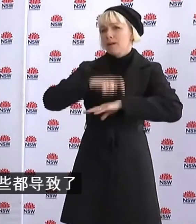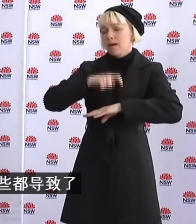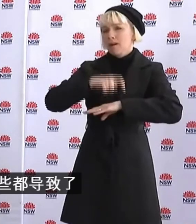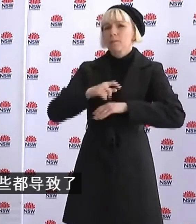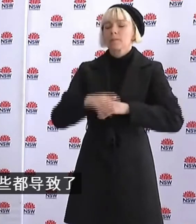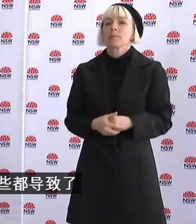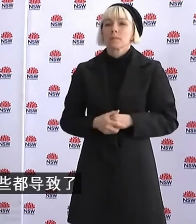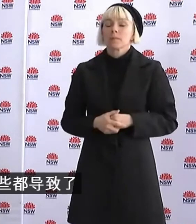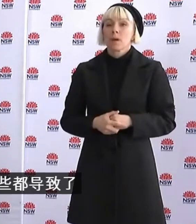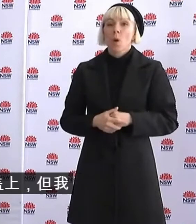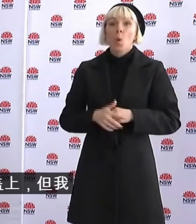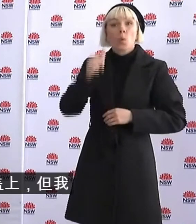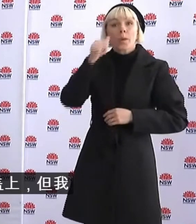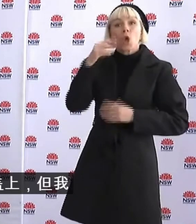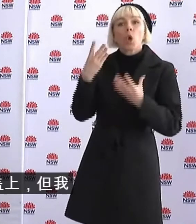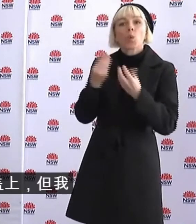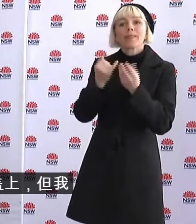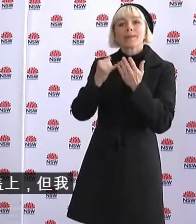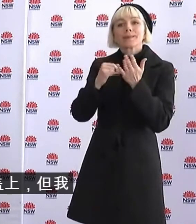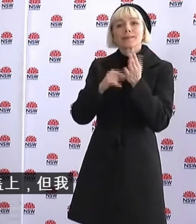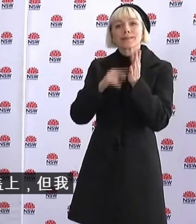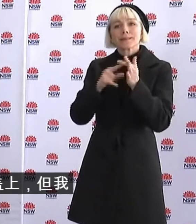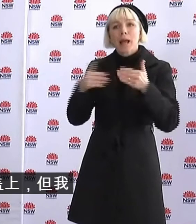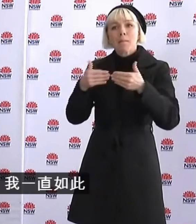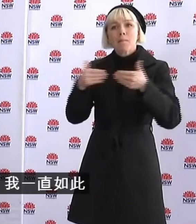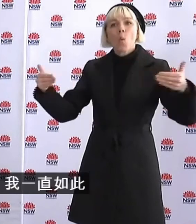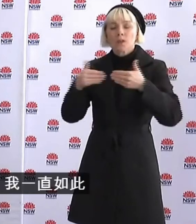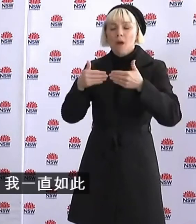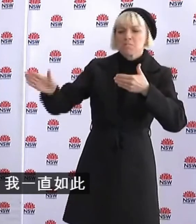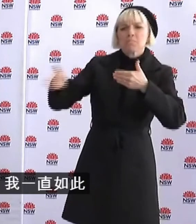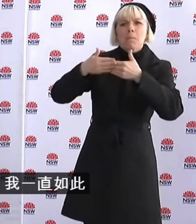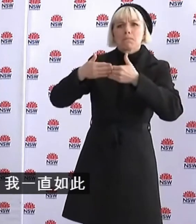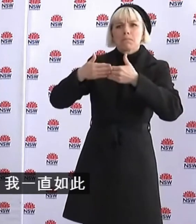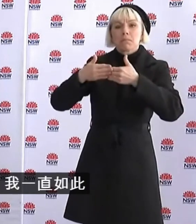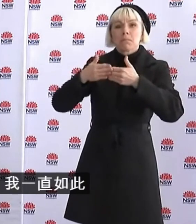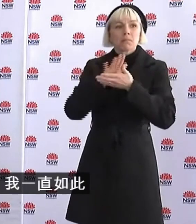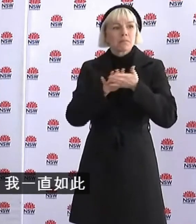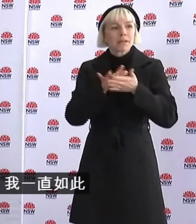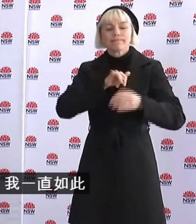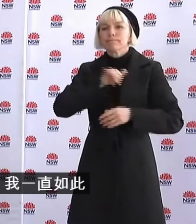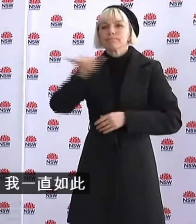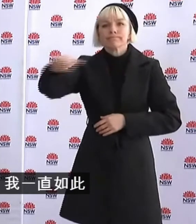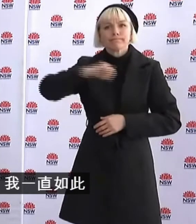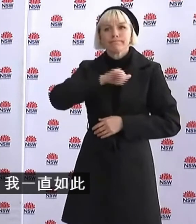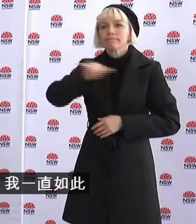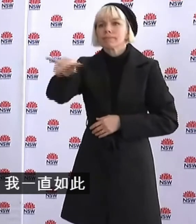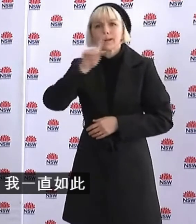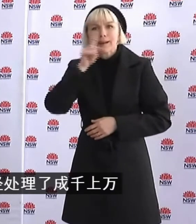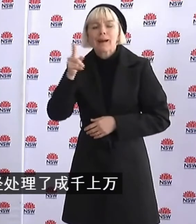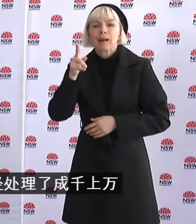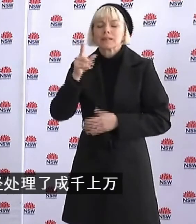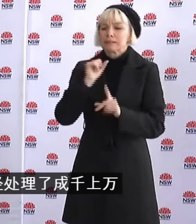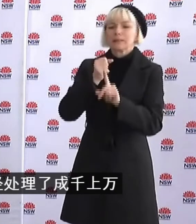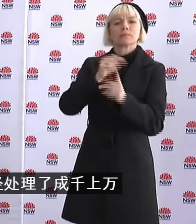all of that has resulted in companies literally being on their knees. But I want to stress that in the last few days I've just been